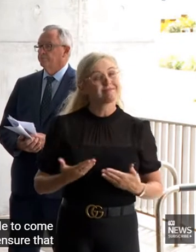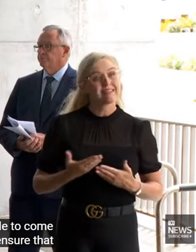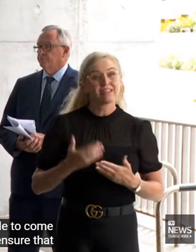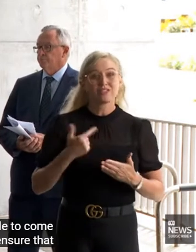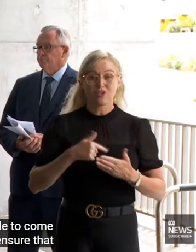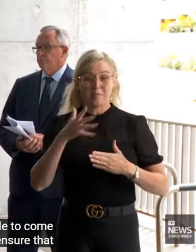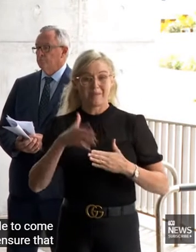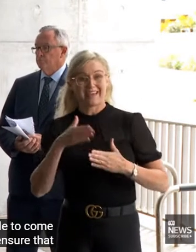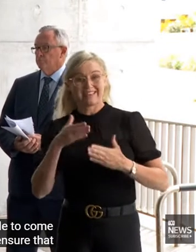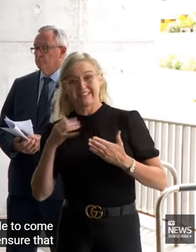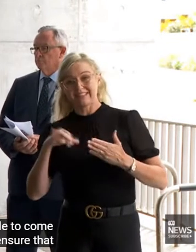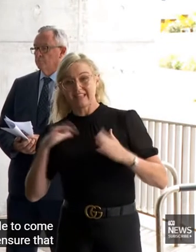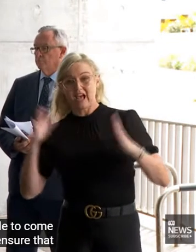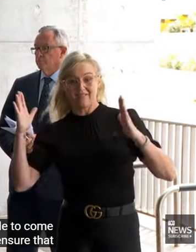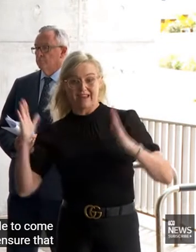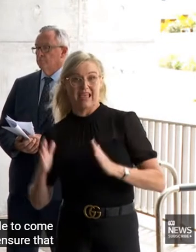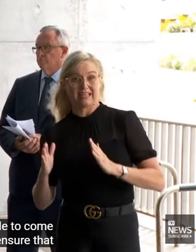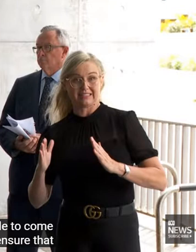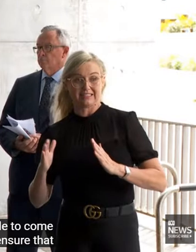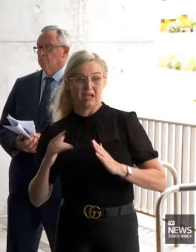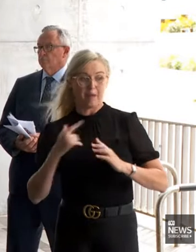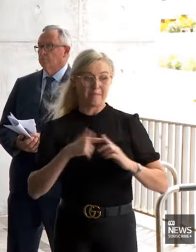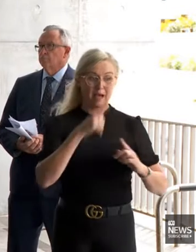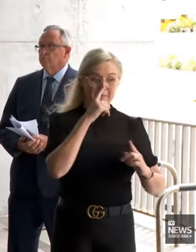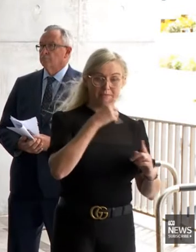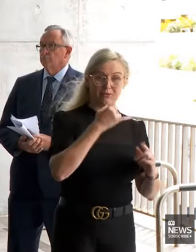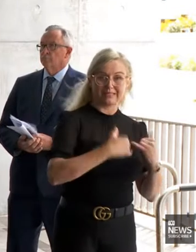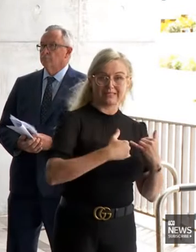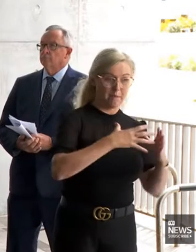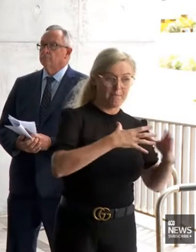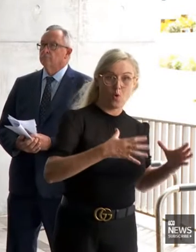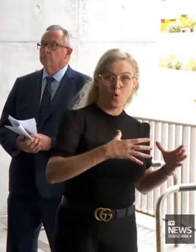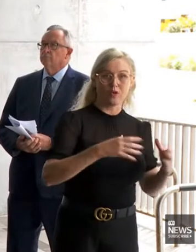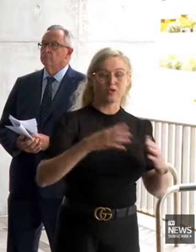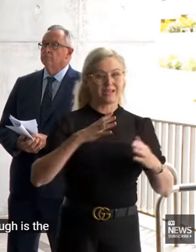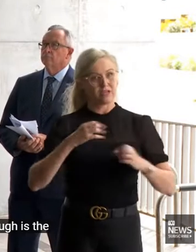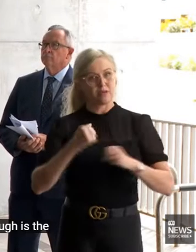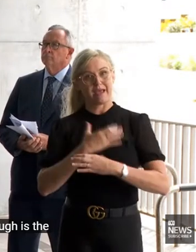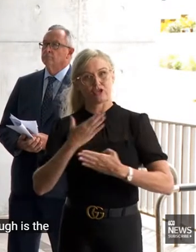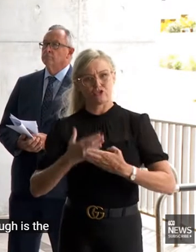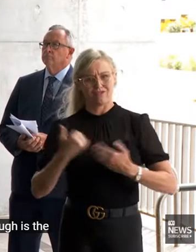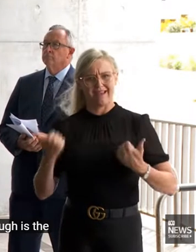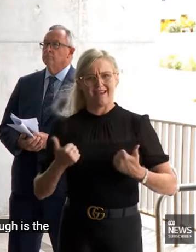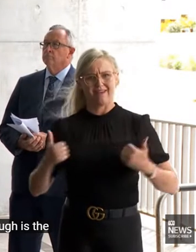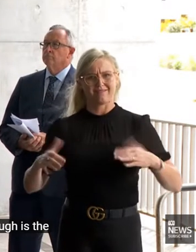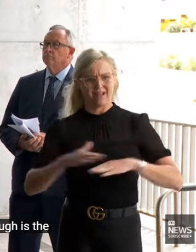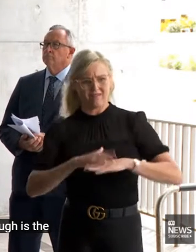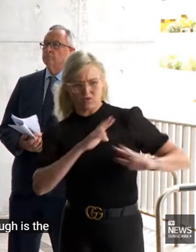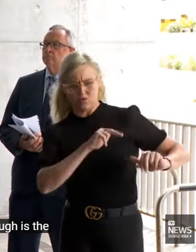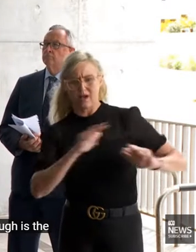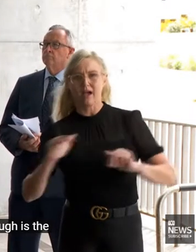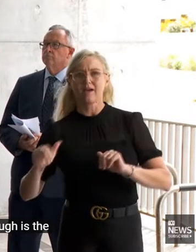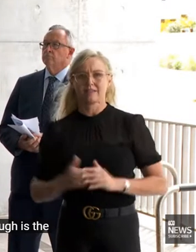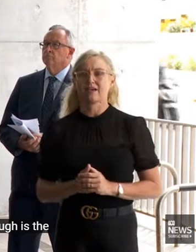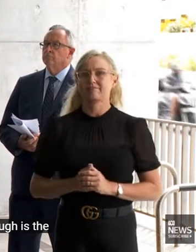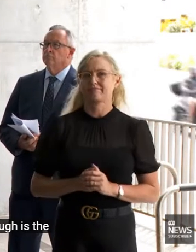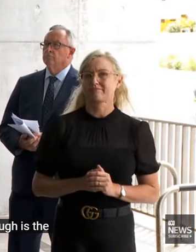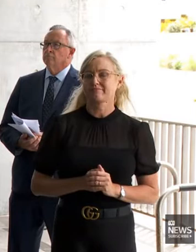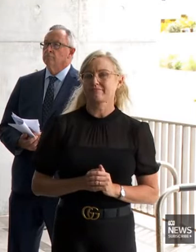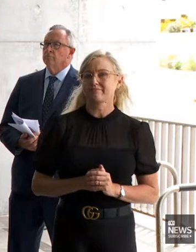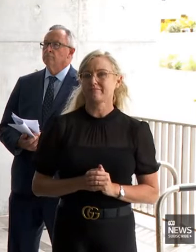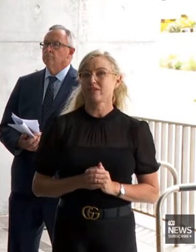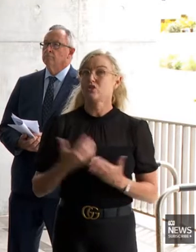move through this next difficult period, that support and care is there. So this morning we made a number of